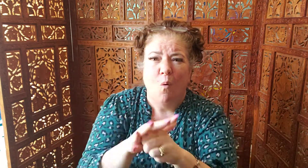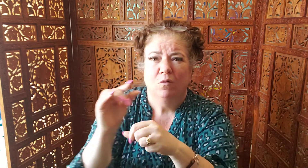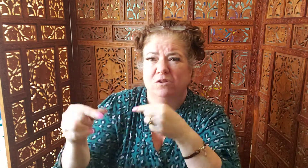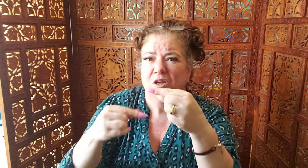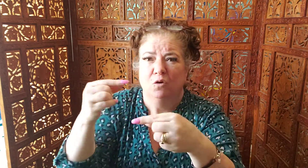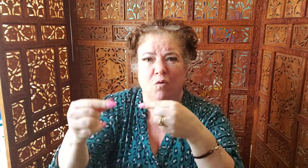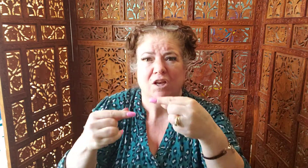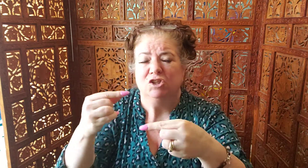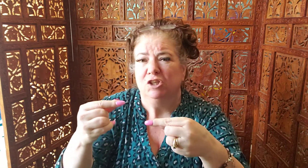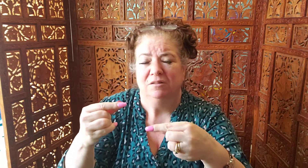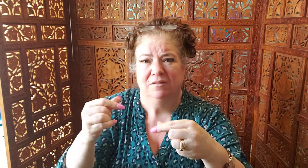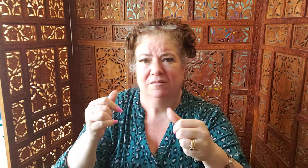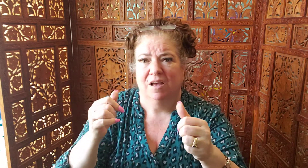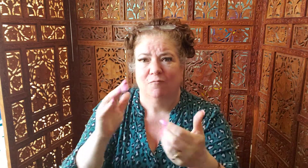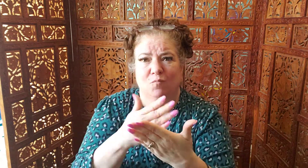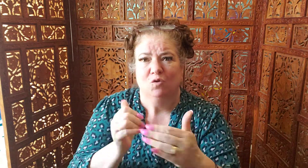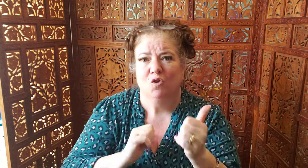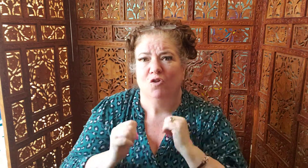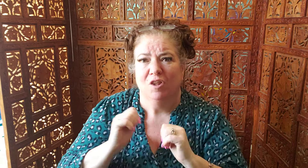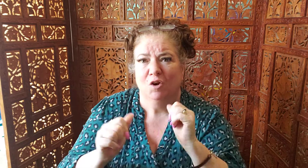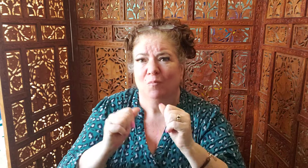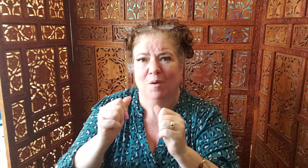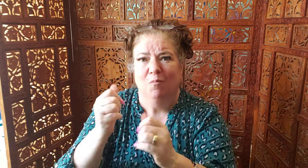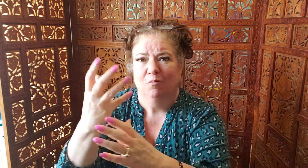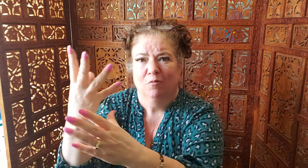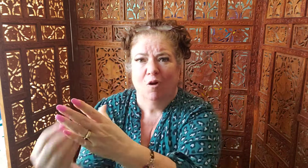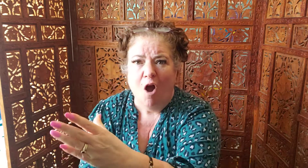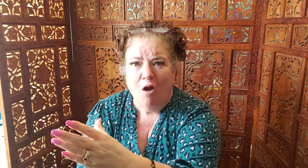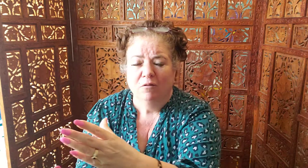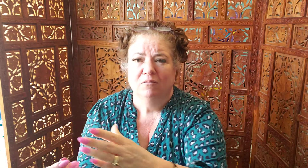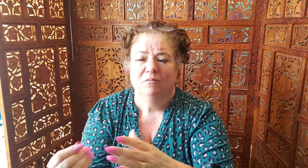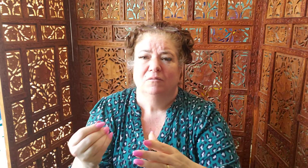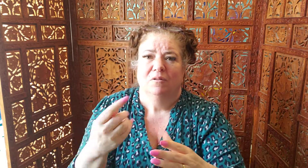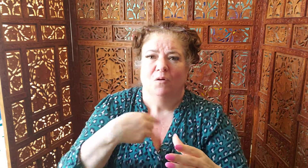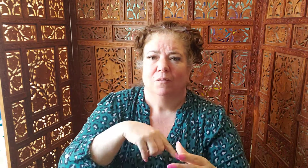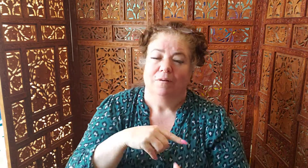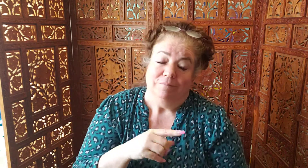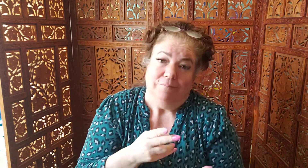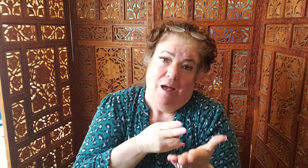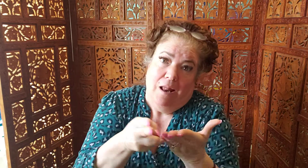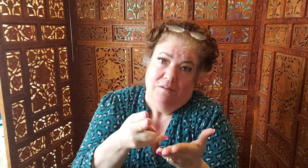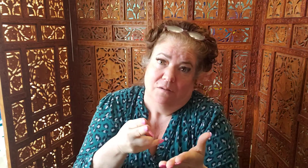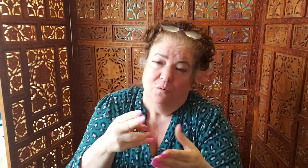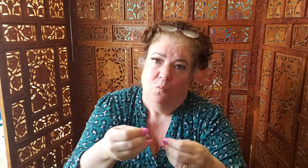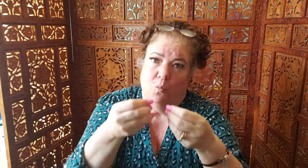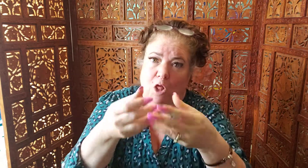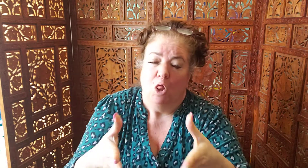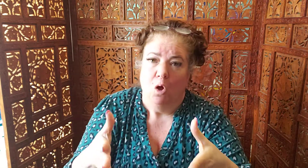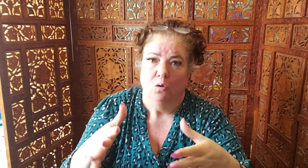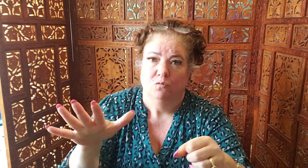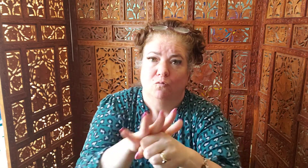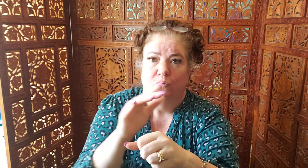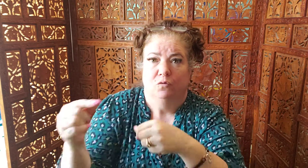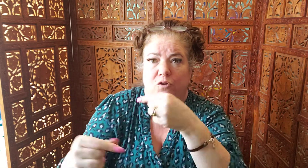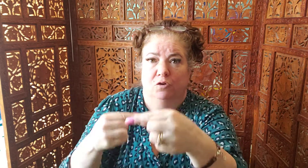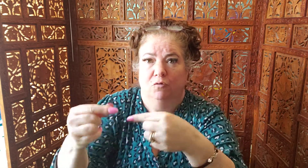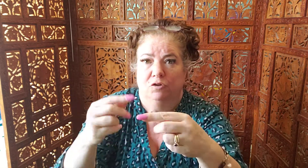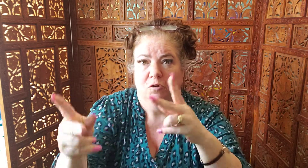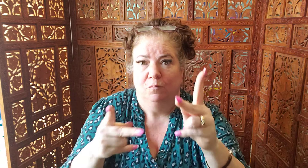entire generation. We lost the children who might have been. You know, we also lost our youth. Everybody got very much more cynical.